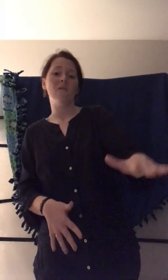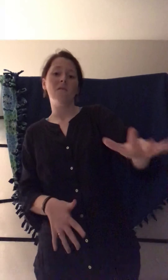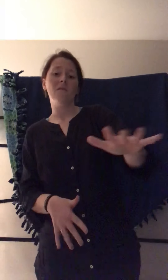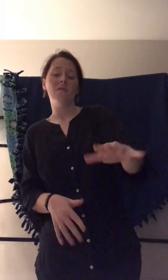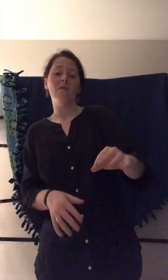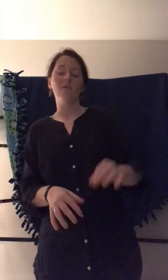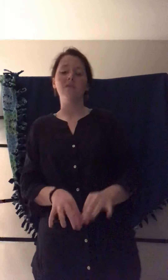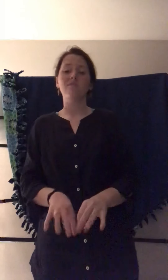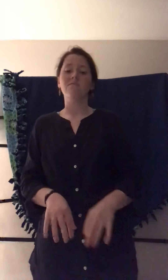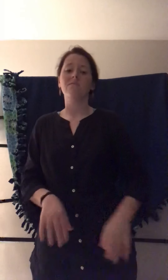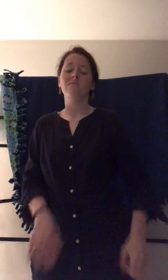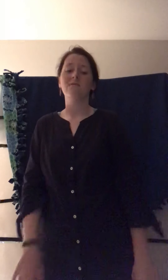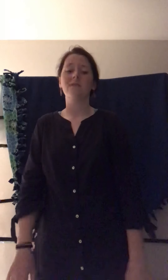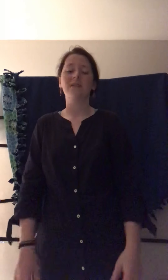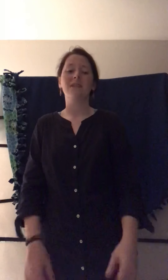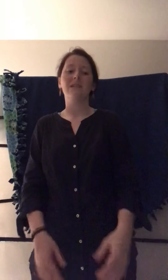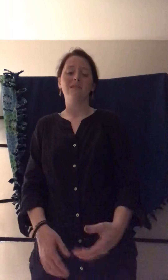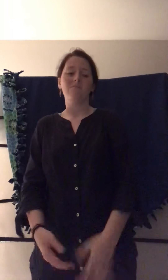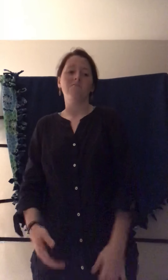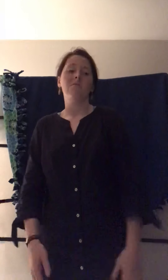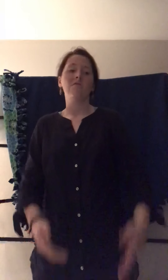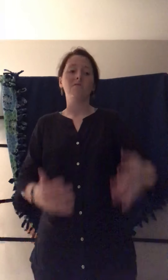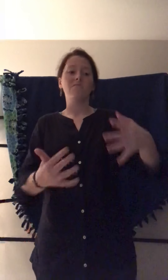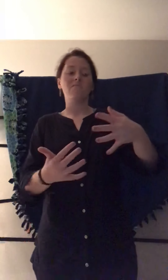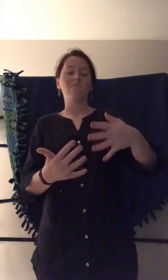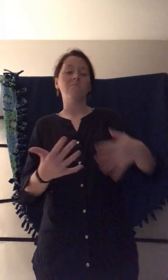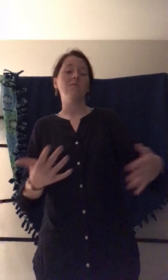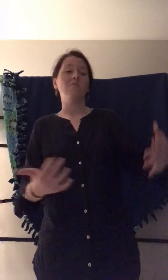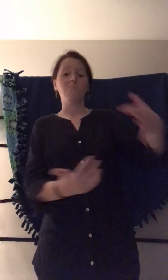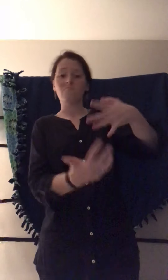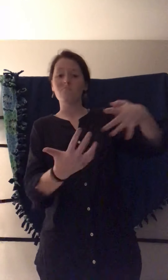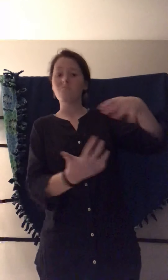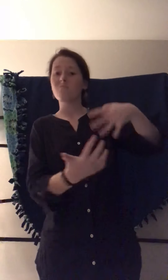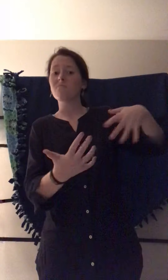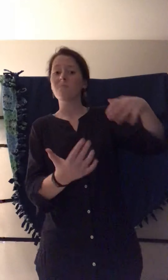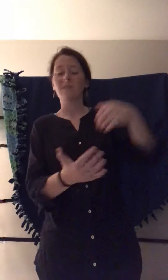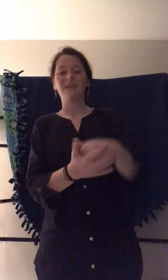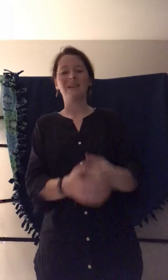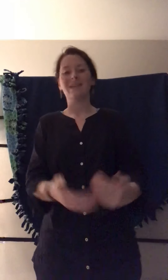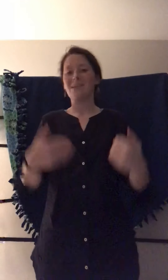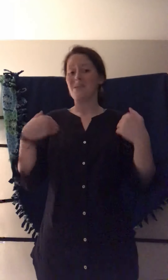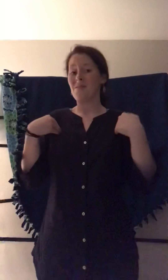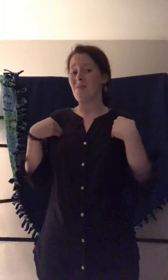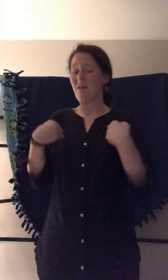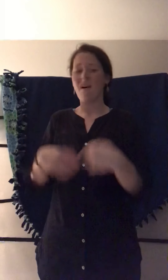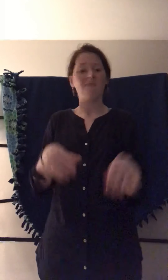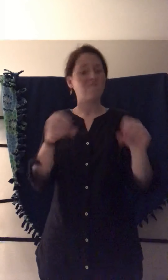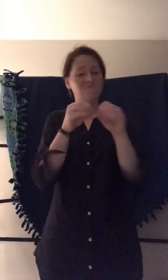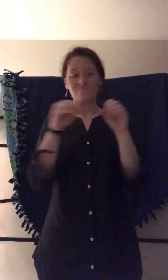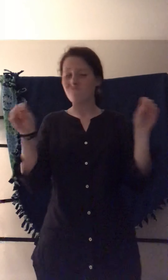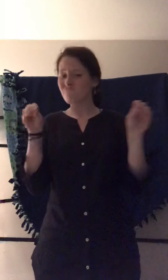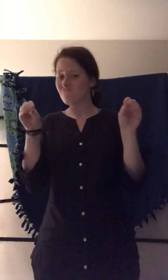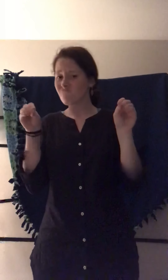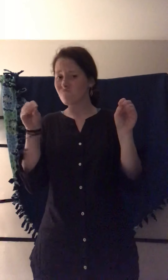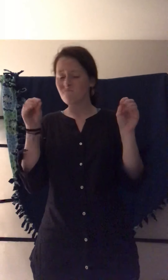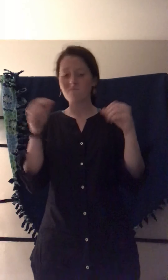long. And that begs another question. With the climate warming and all, will the Atlantic hurricane season